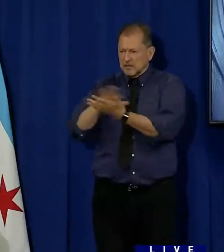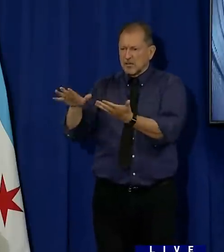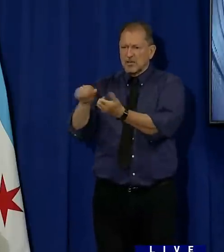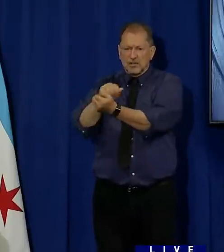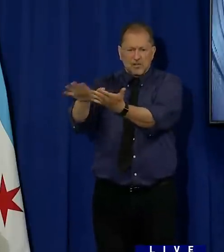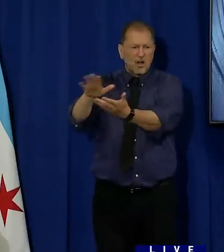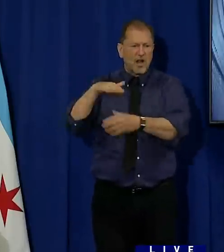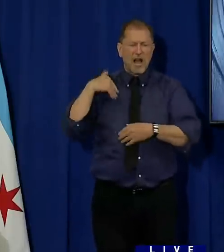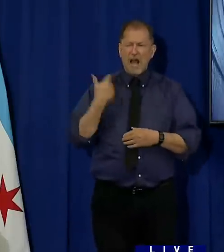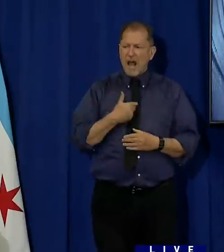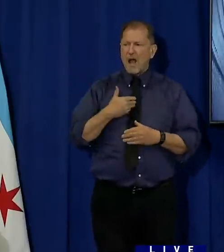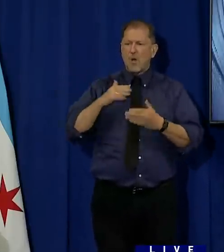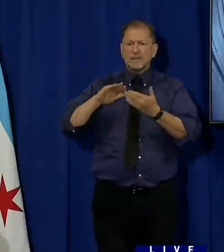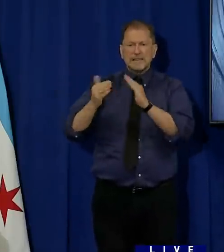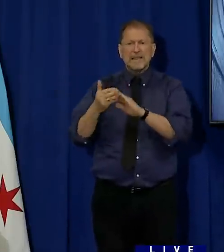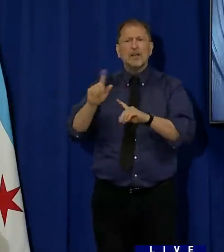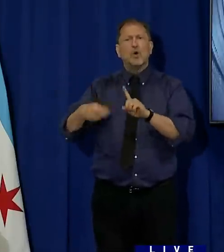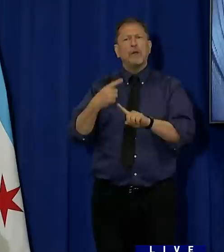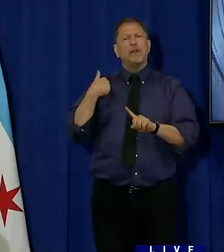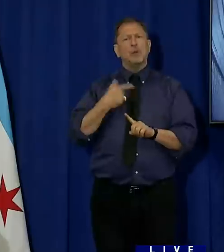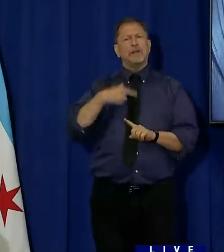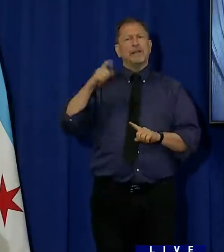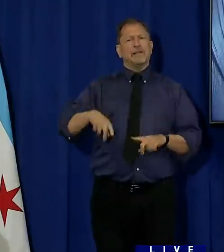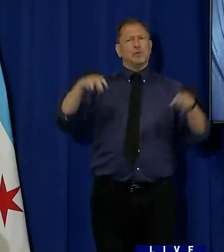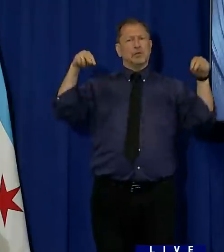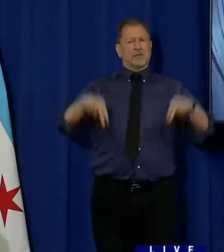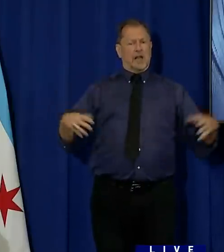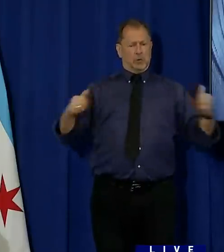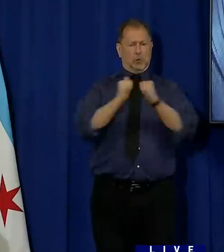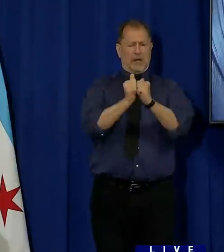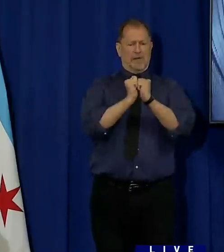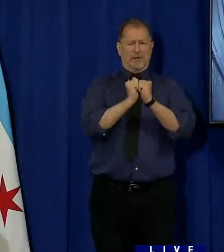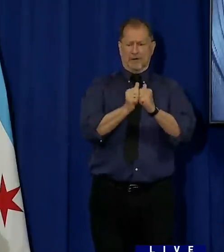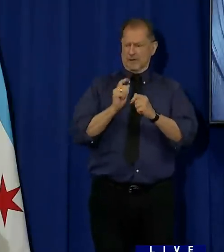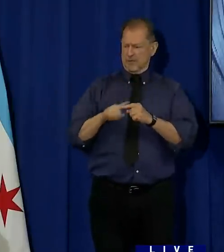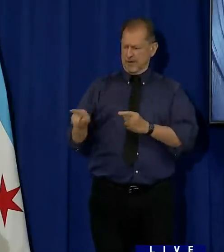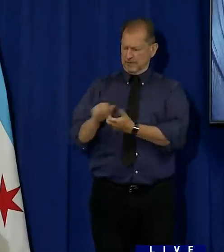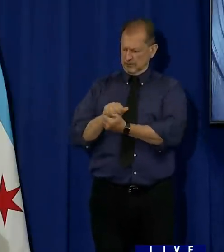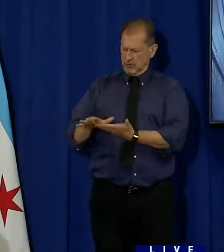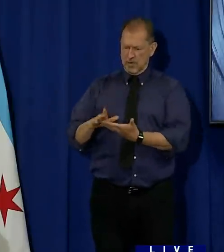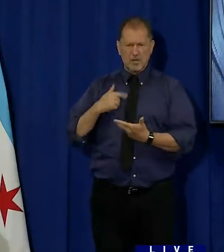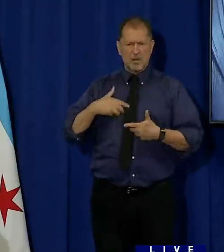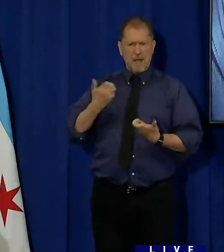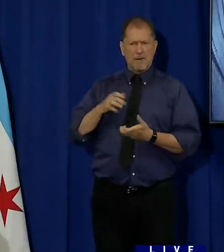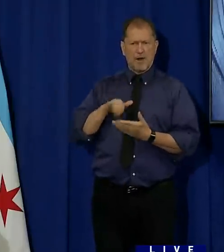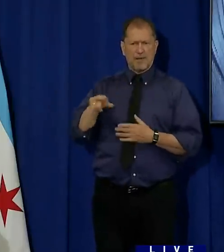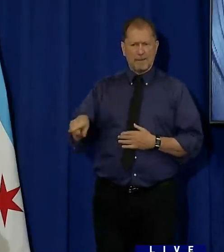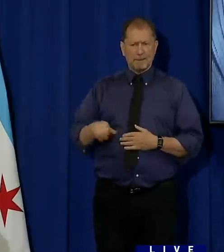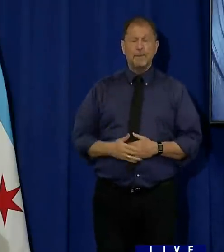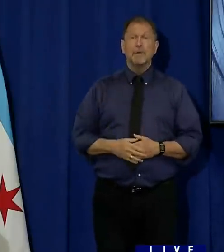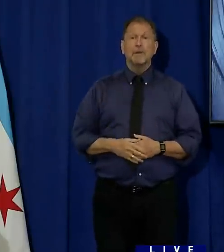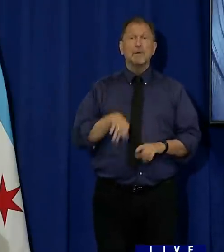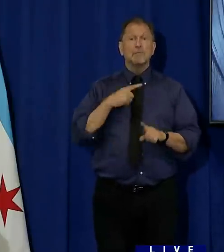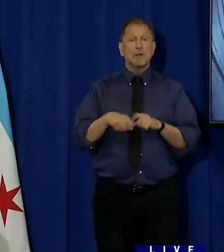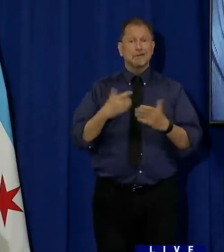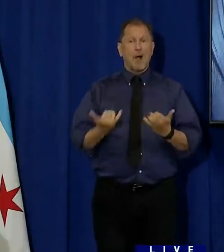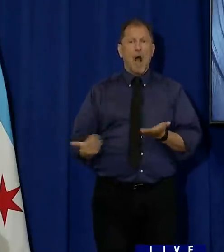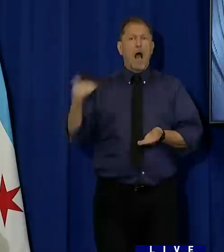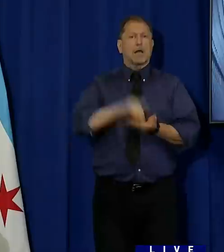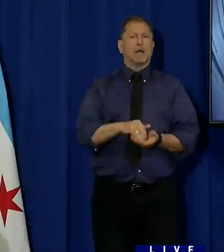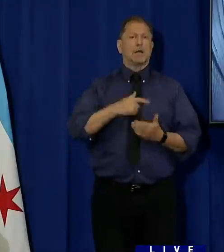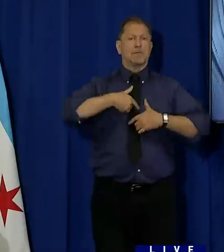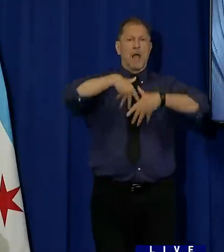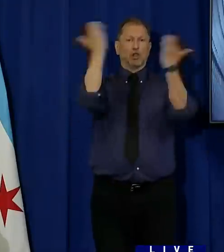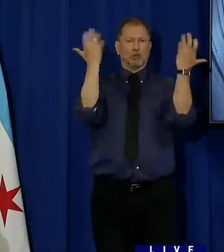when we needed to stand united. And I'm angry today. As a black